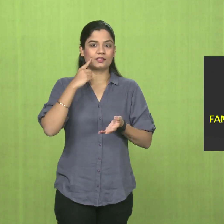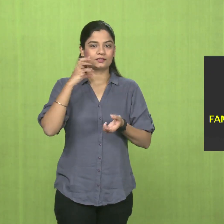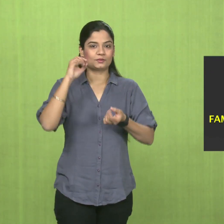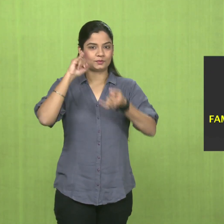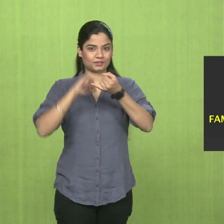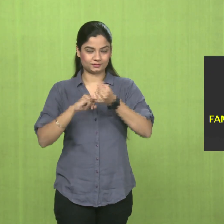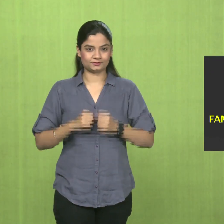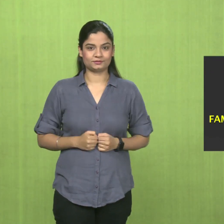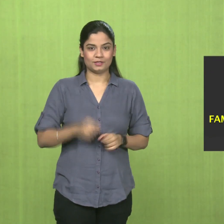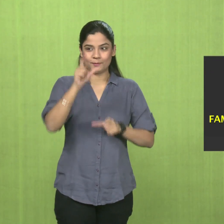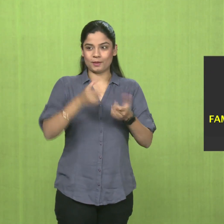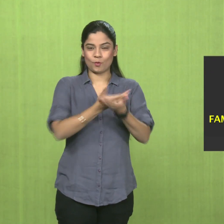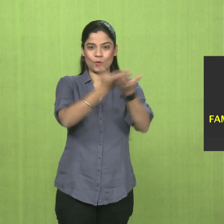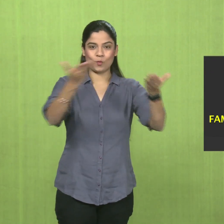Dear learners, welcome to NIOS.